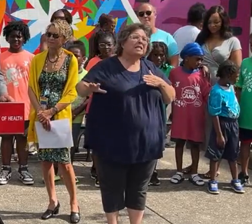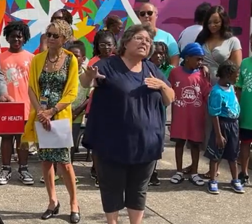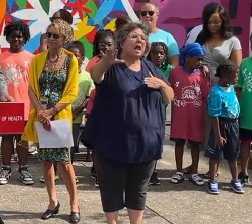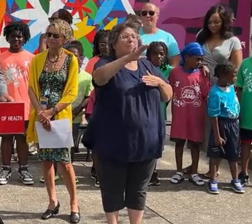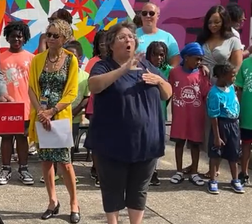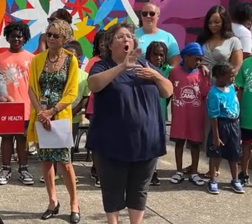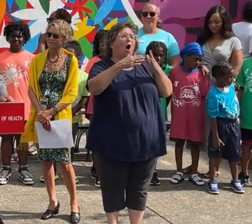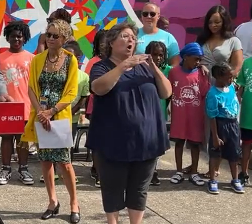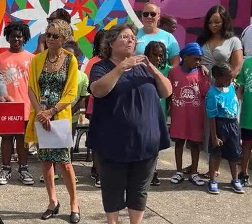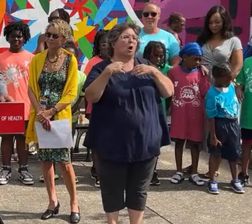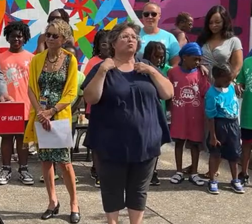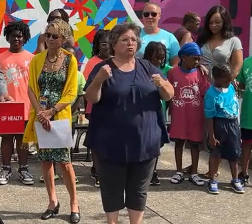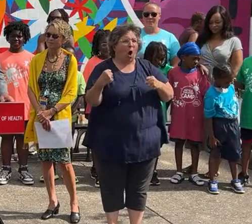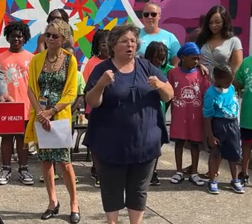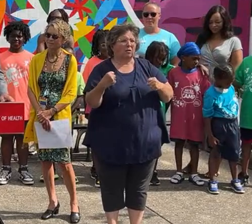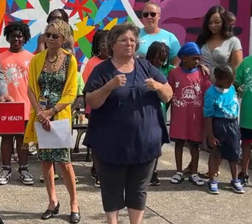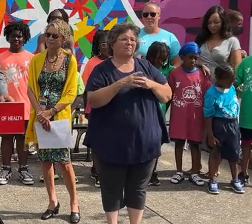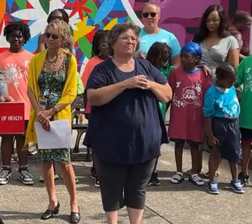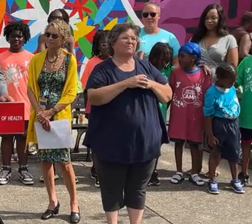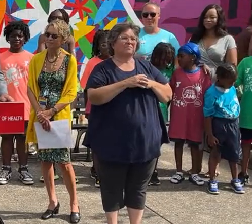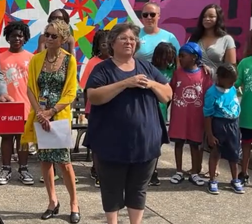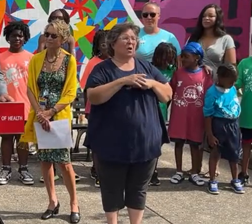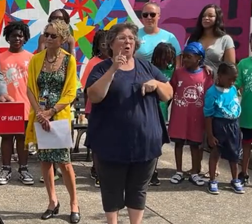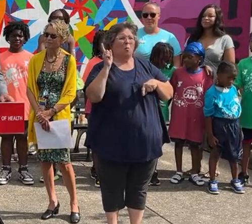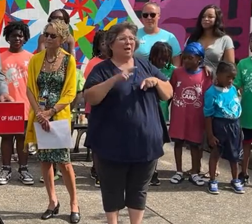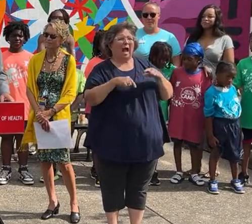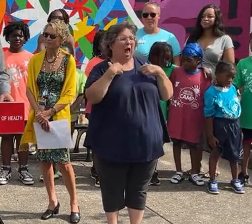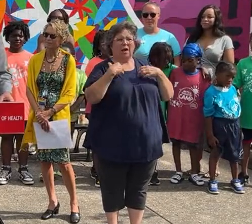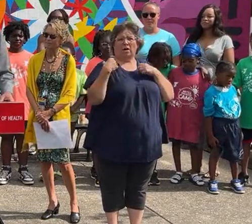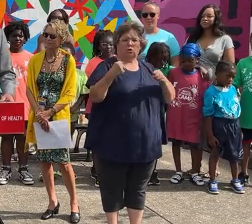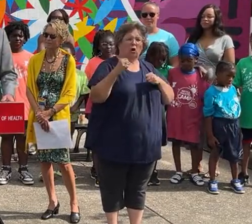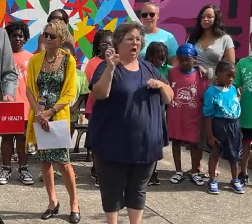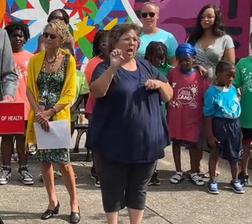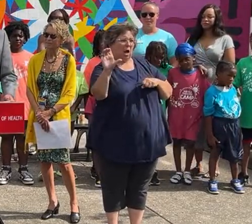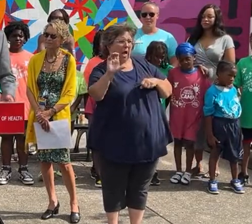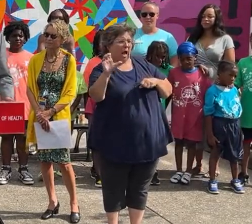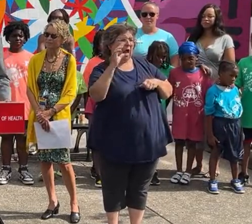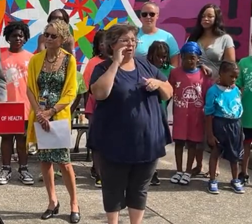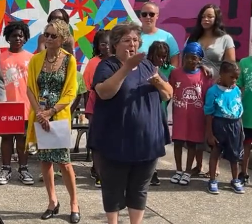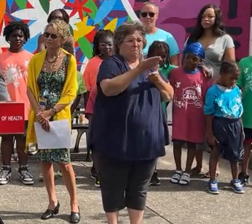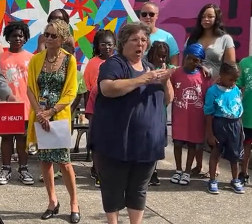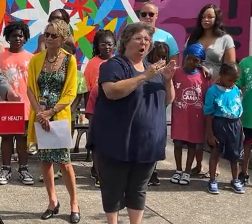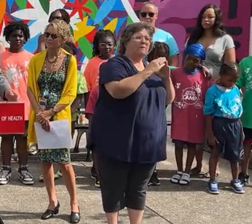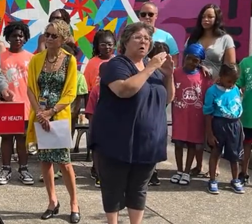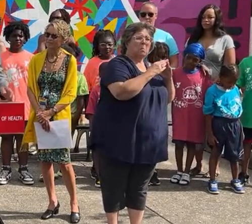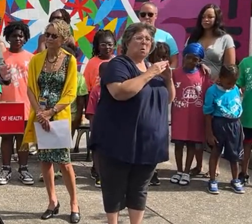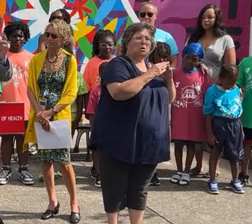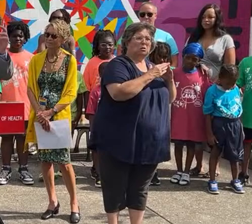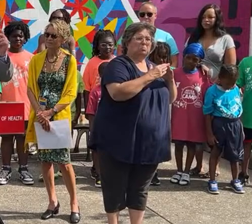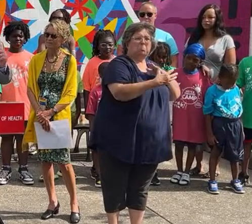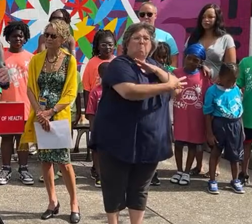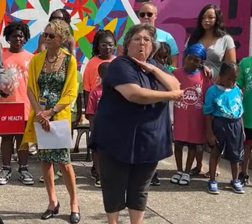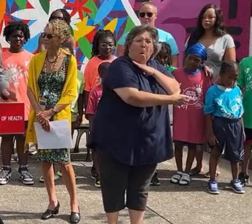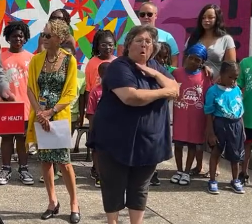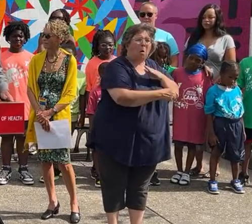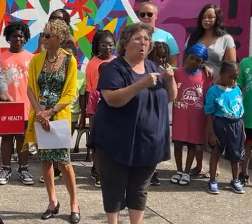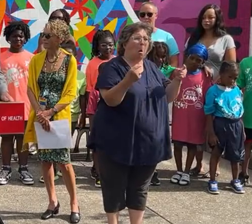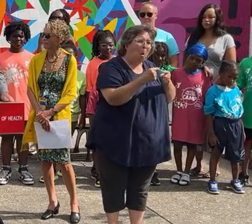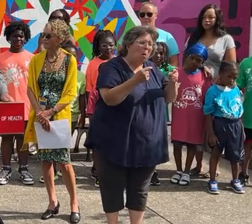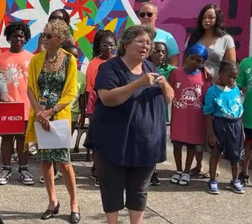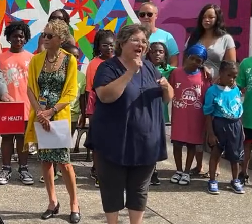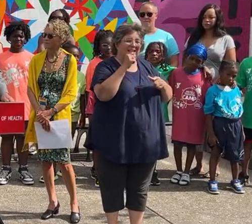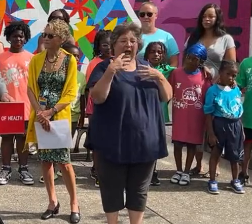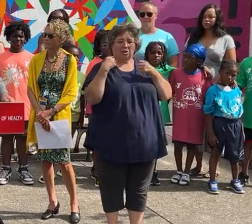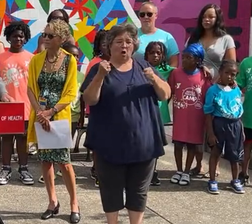our communities are strong. And so we cannot have a strong Erie County if there's a part of our community that's hurting. There's a part of our community that's not